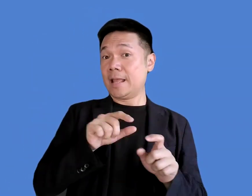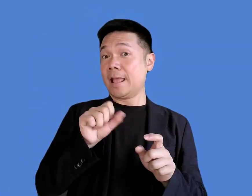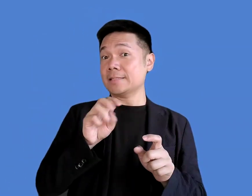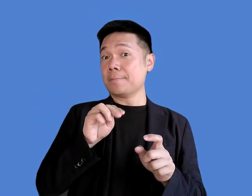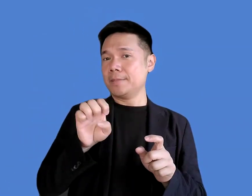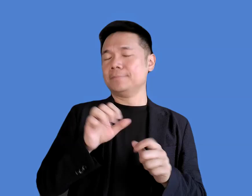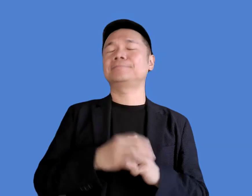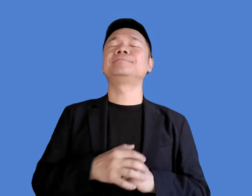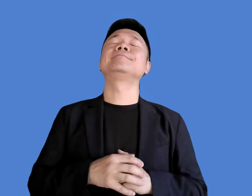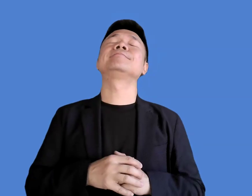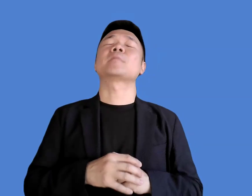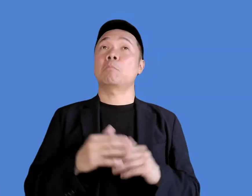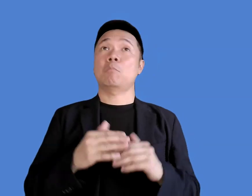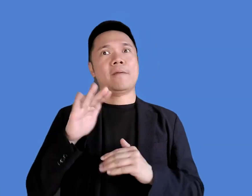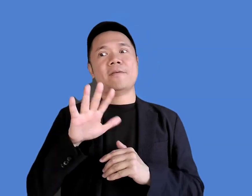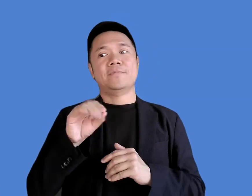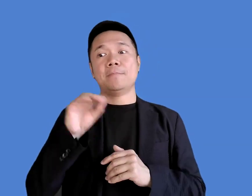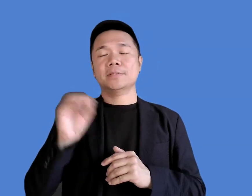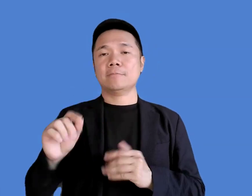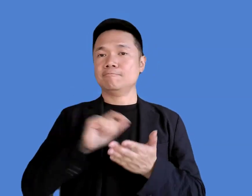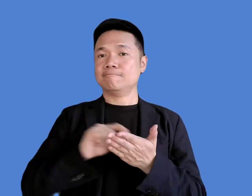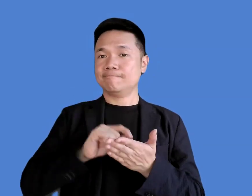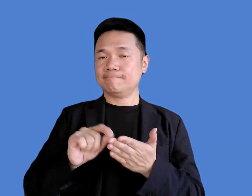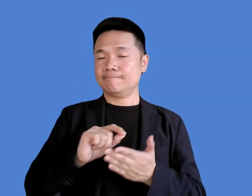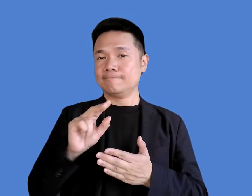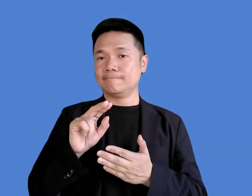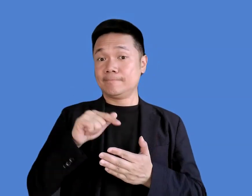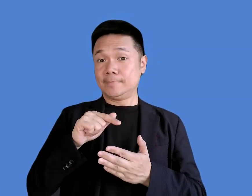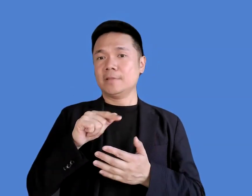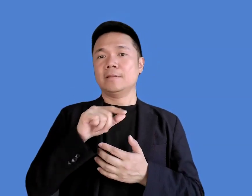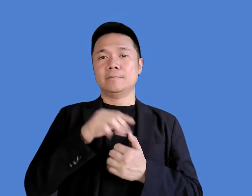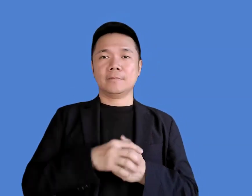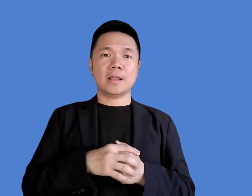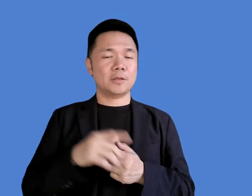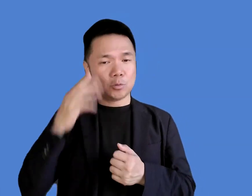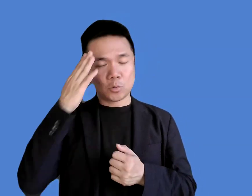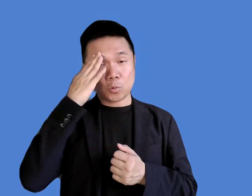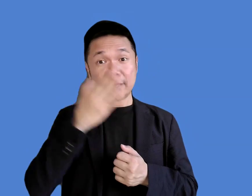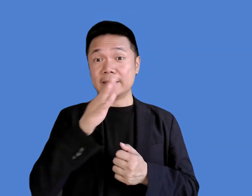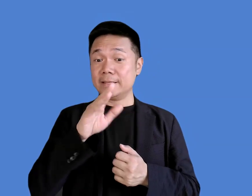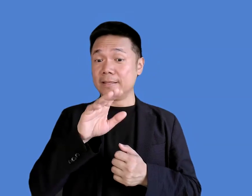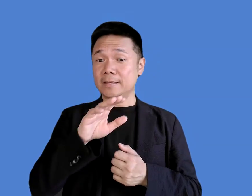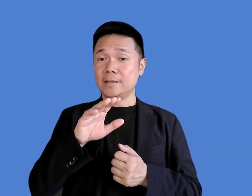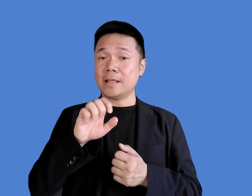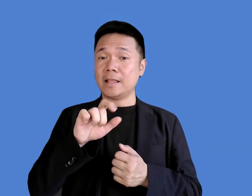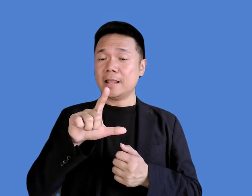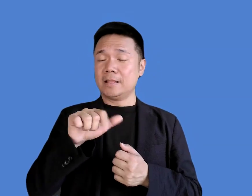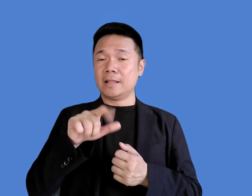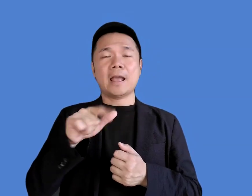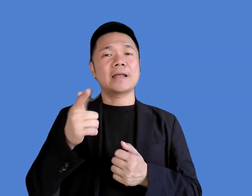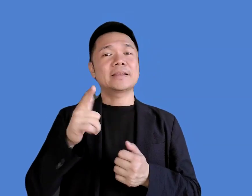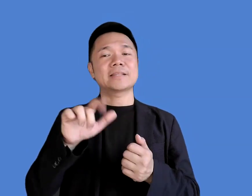fact. So, Net, you are the co-founder of ILA and are also the co-founder of the Ali